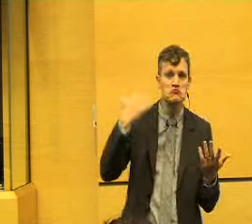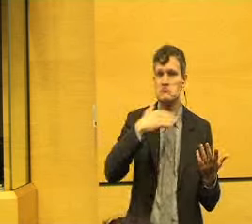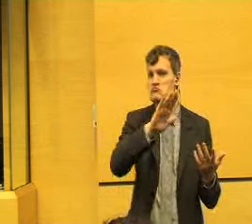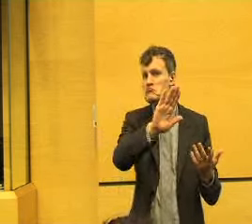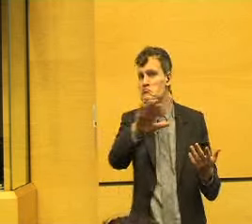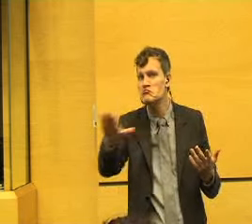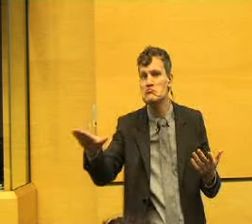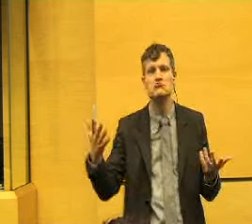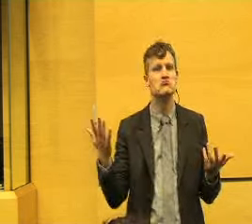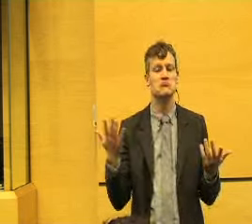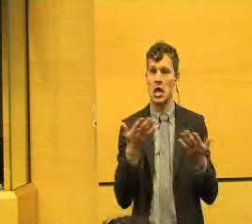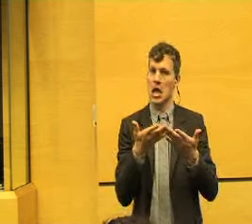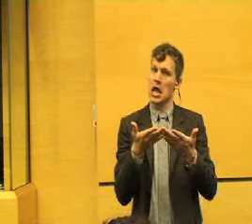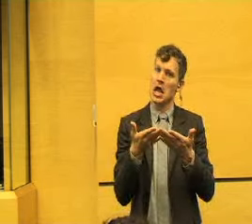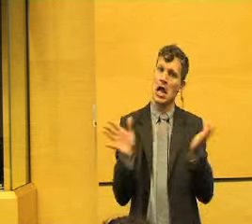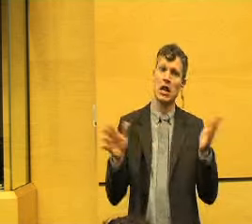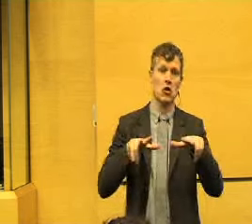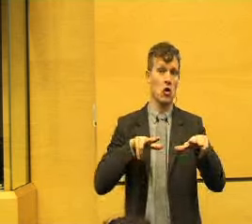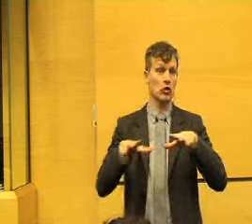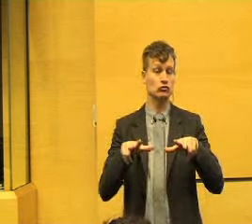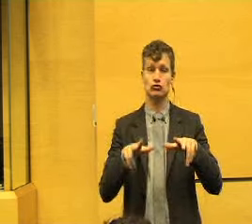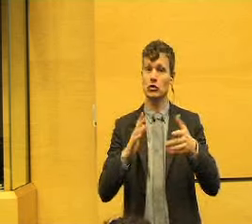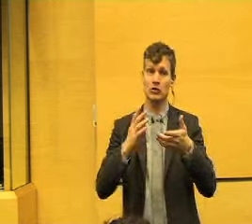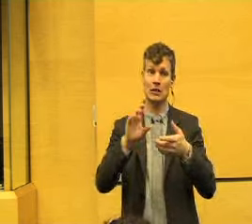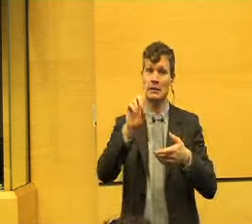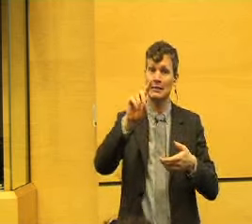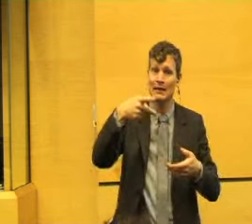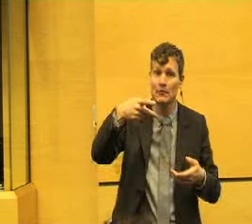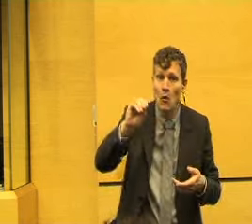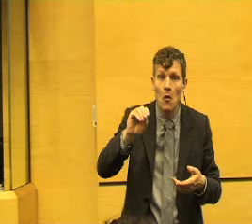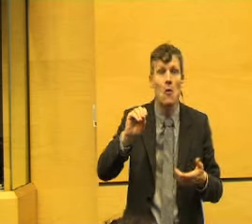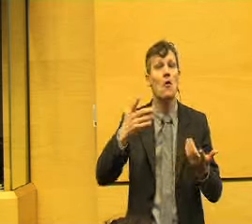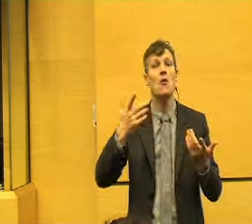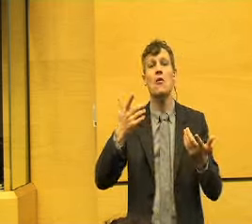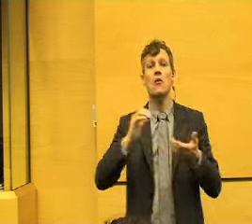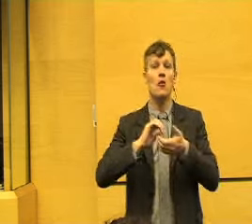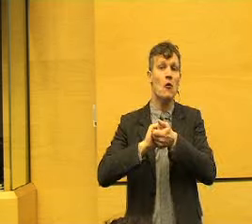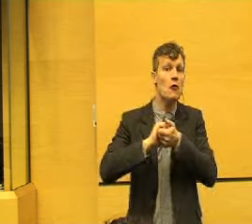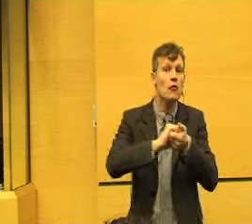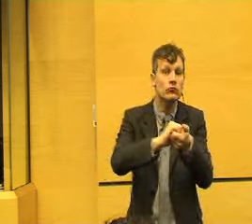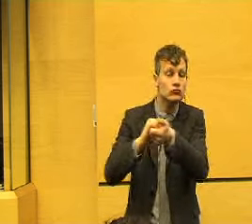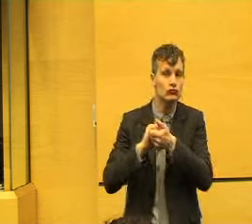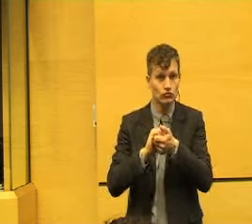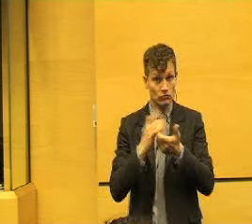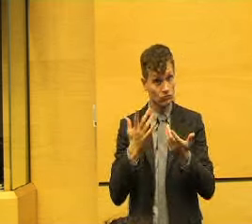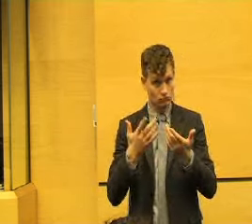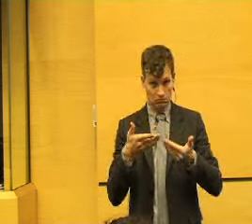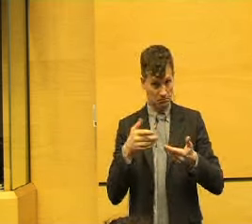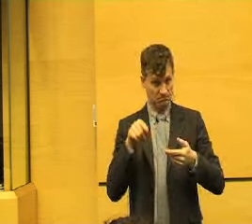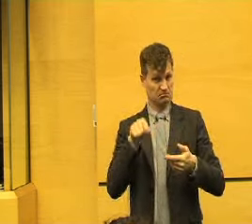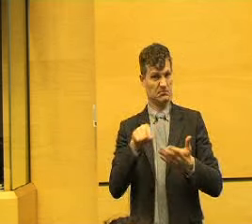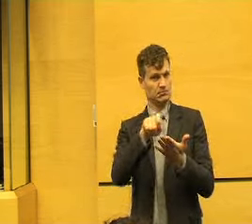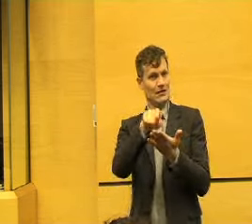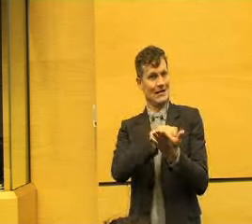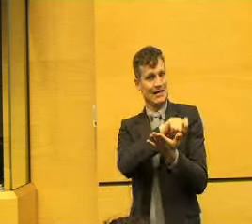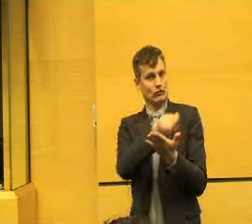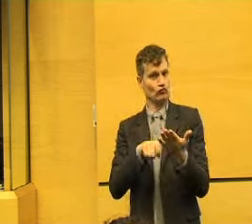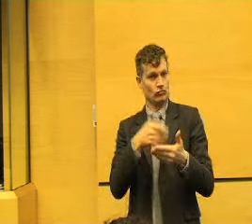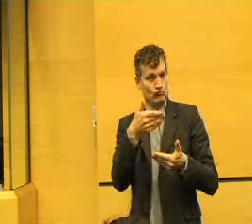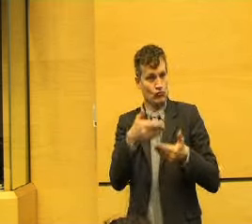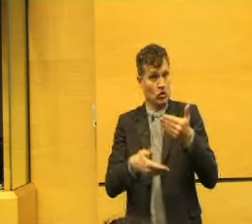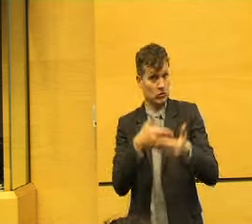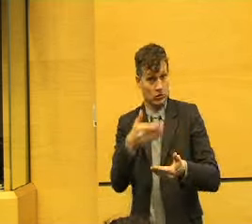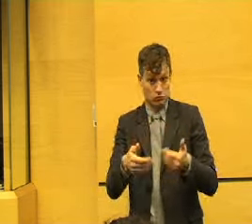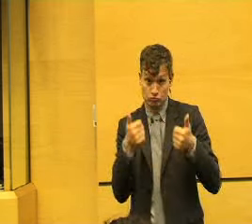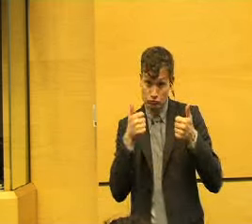are cooperating with authorities to make that process as accessible as possible. So I